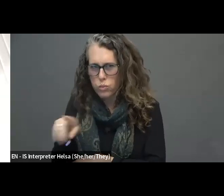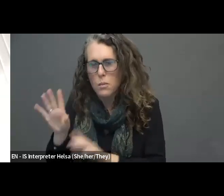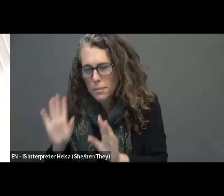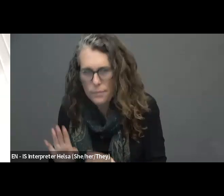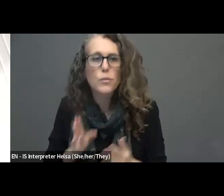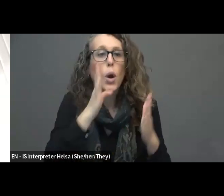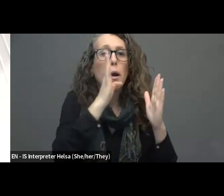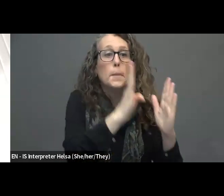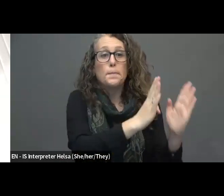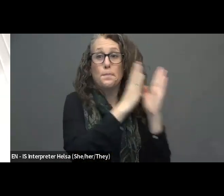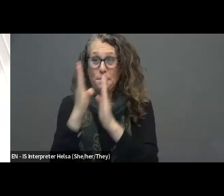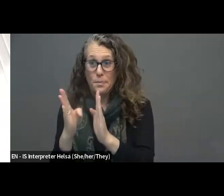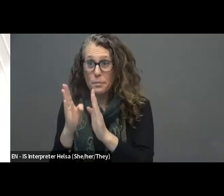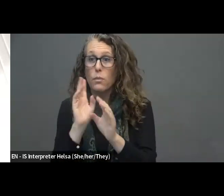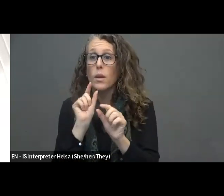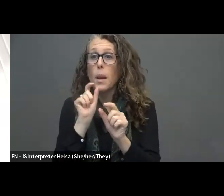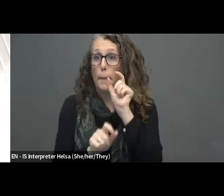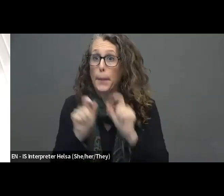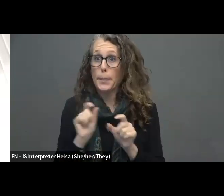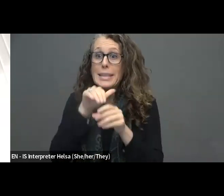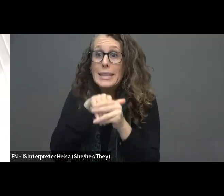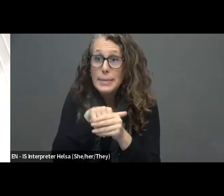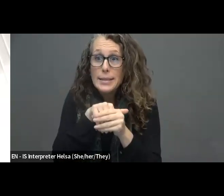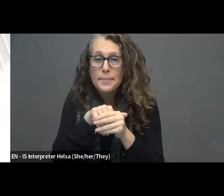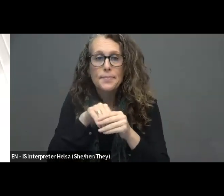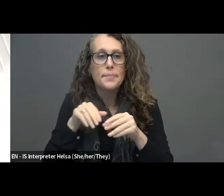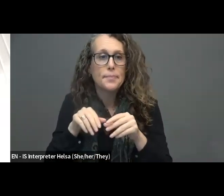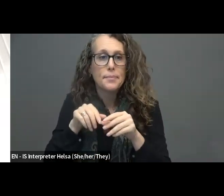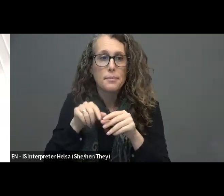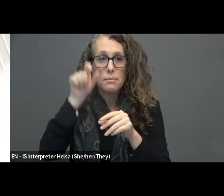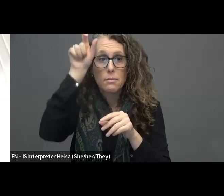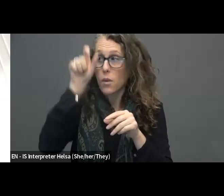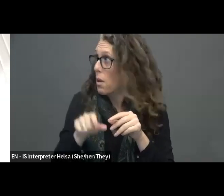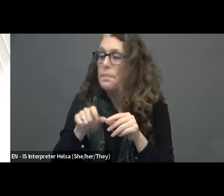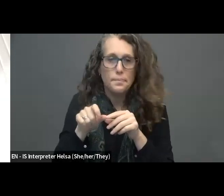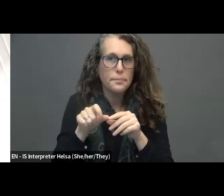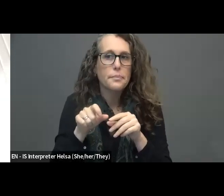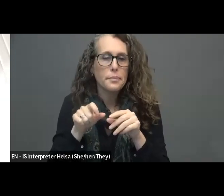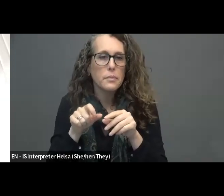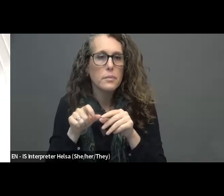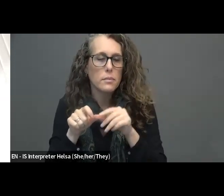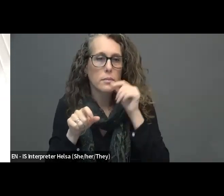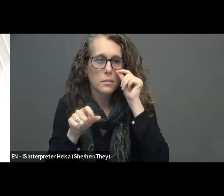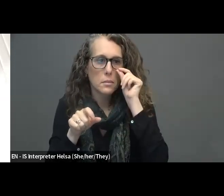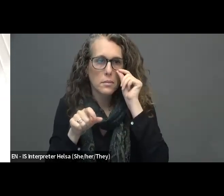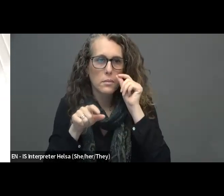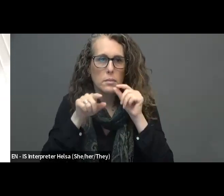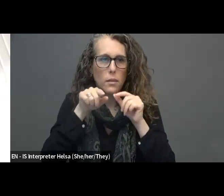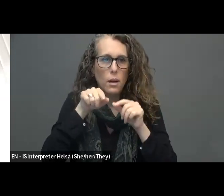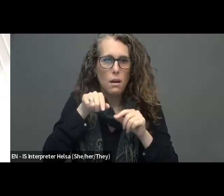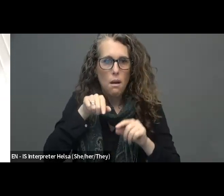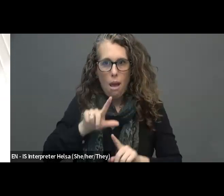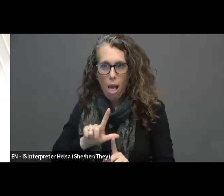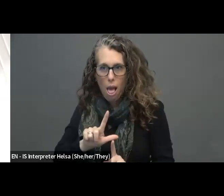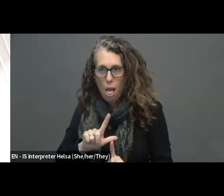column, next, Tobias, please. you can see that the L1